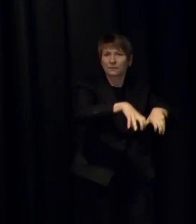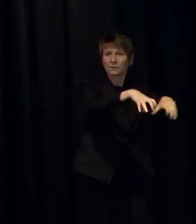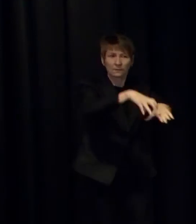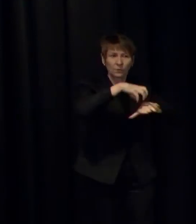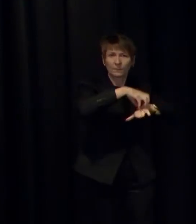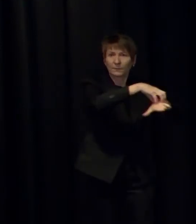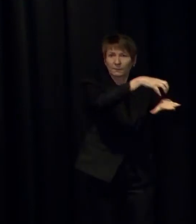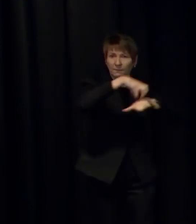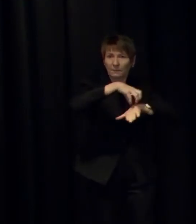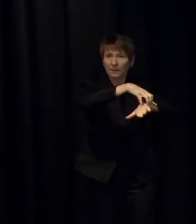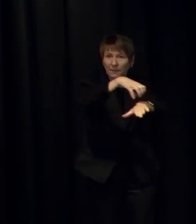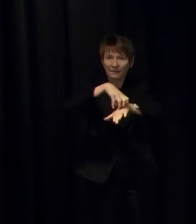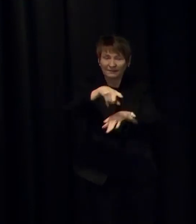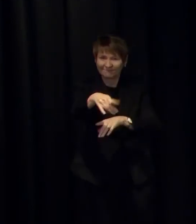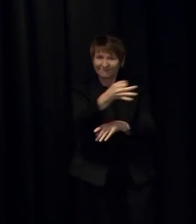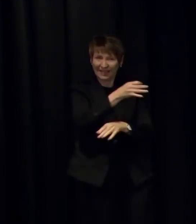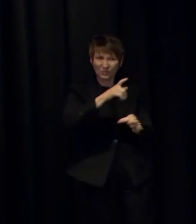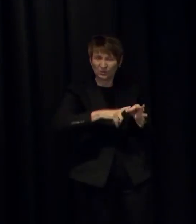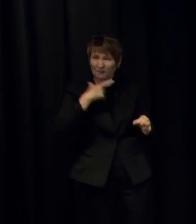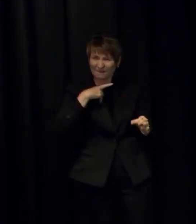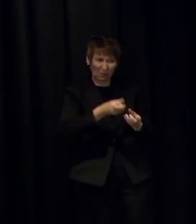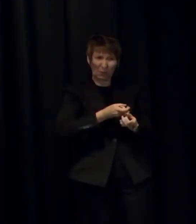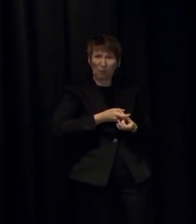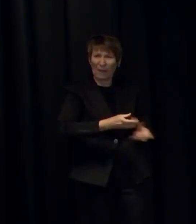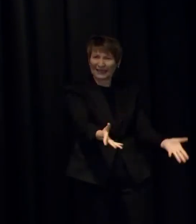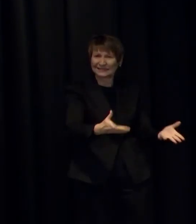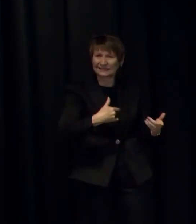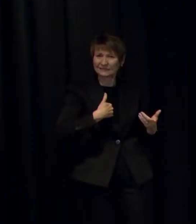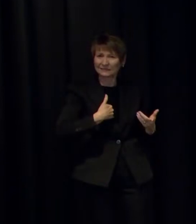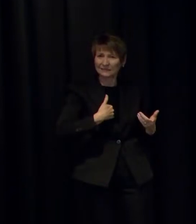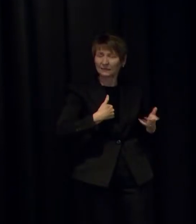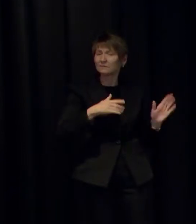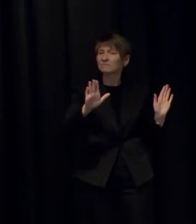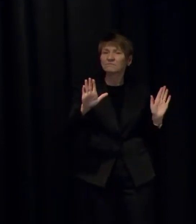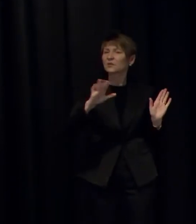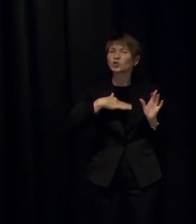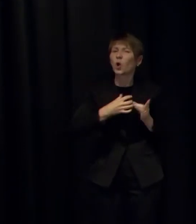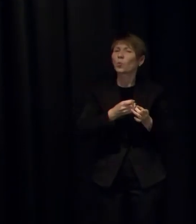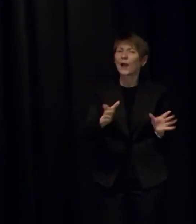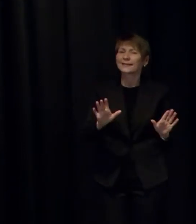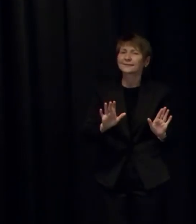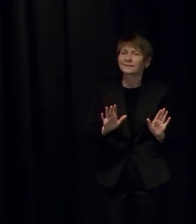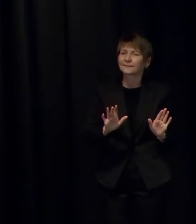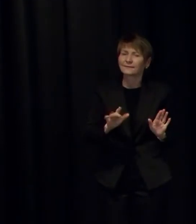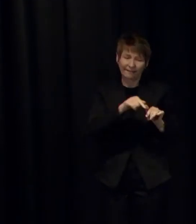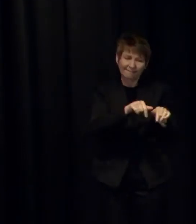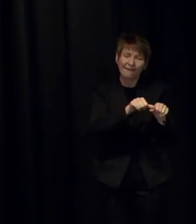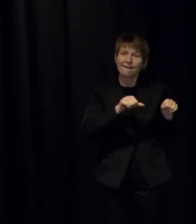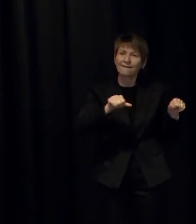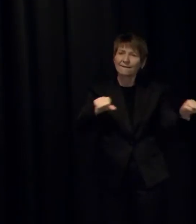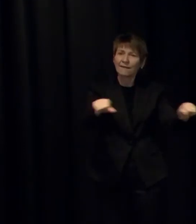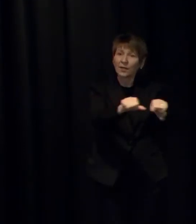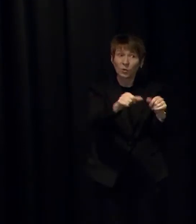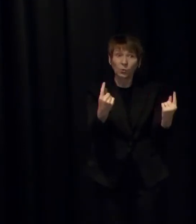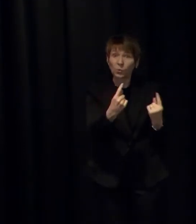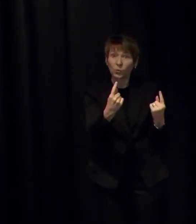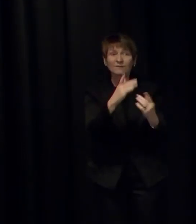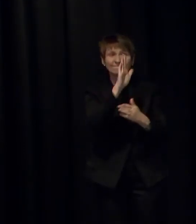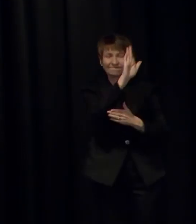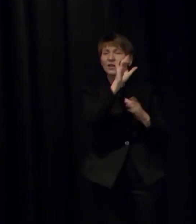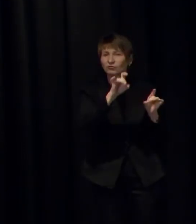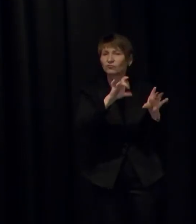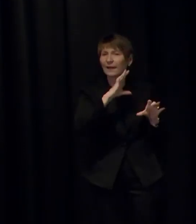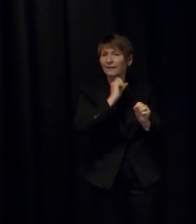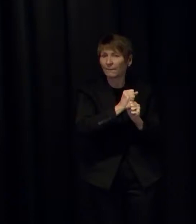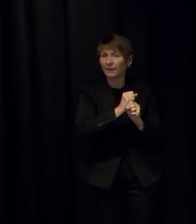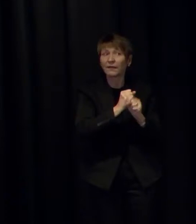it. It's the Commonwealth that are building it and paying for it, and it's on their land. But we'd